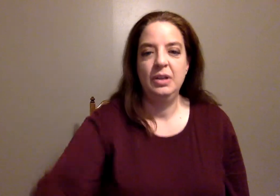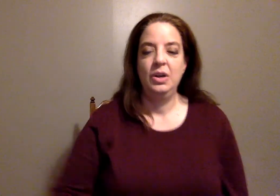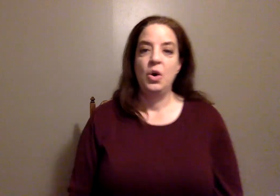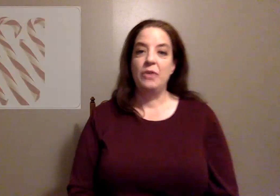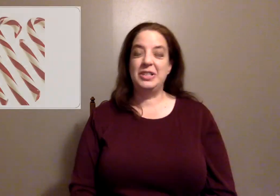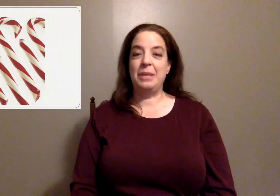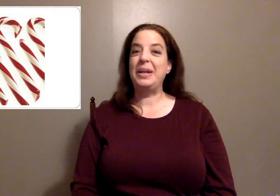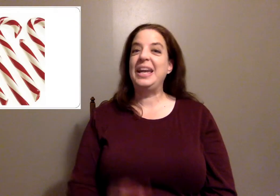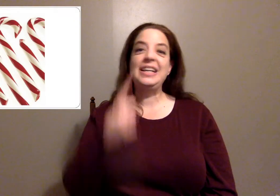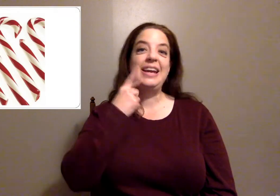Or if you're talking about a candy cane,